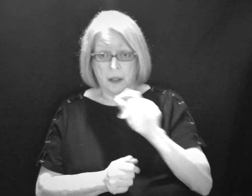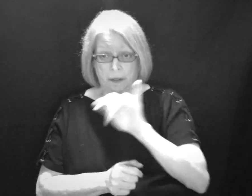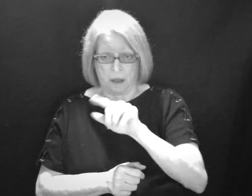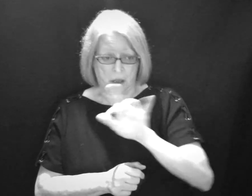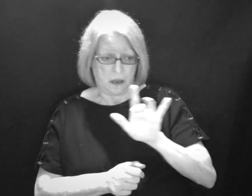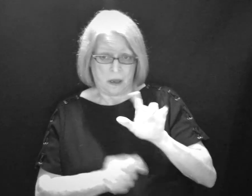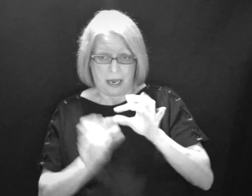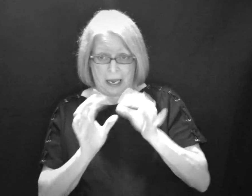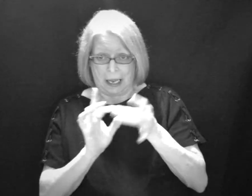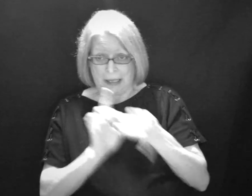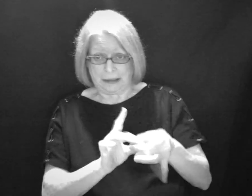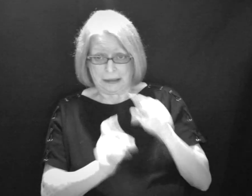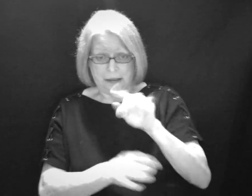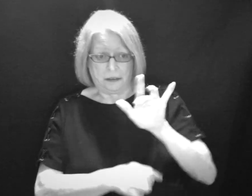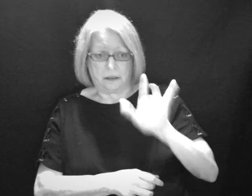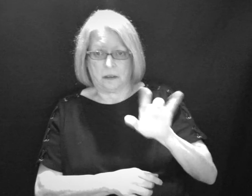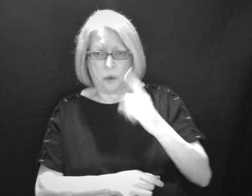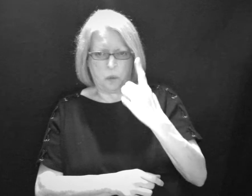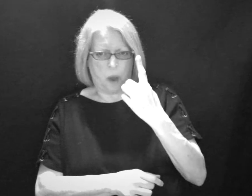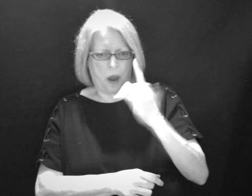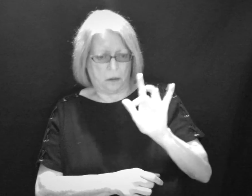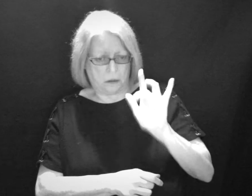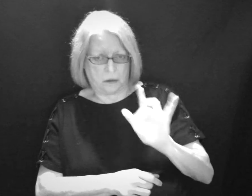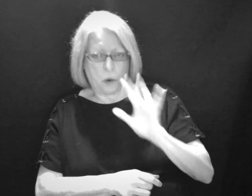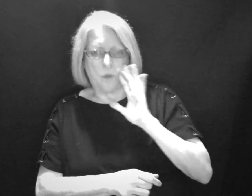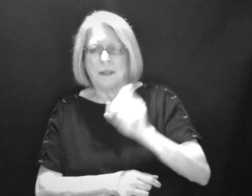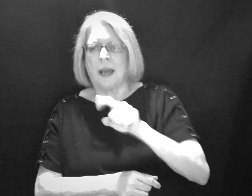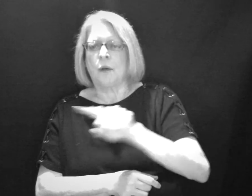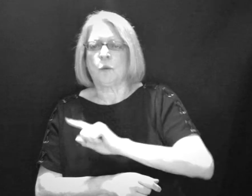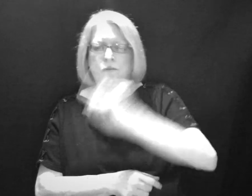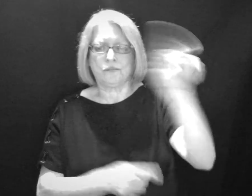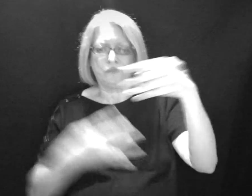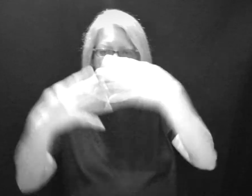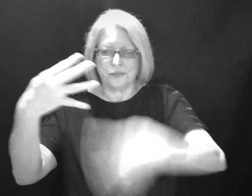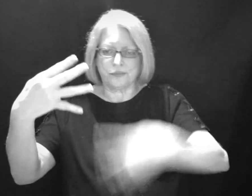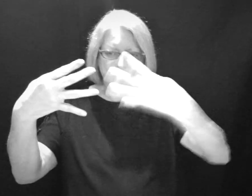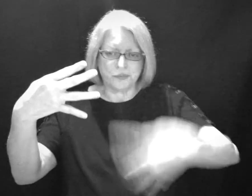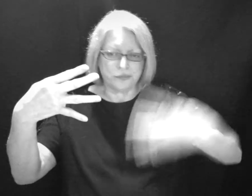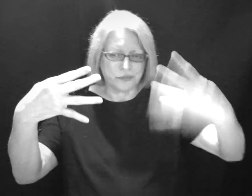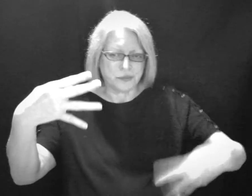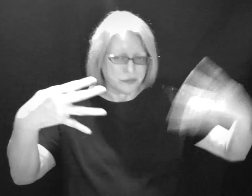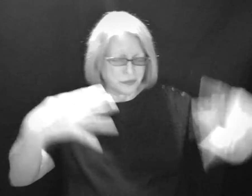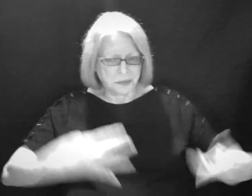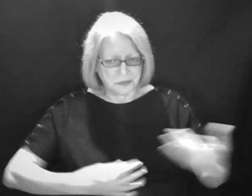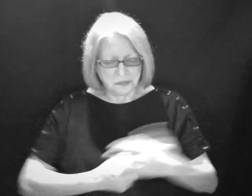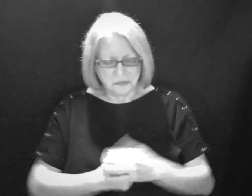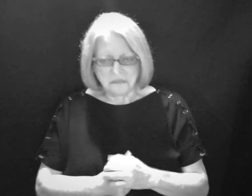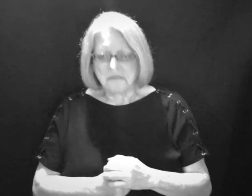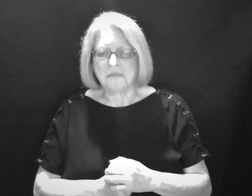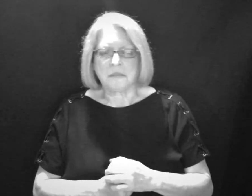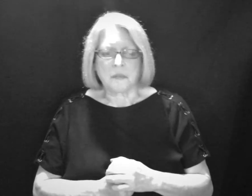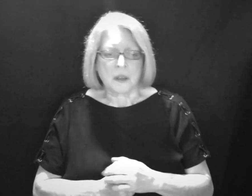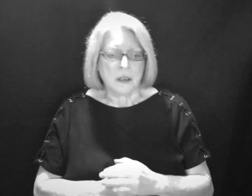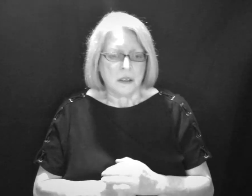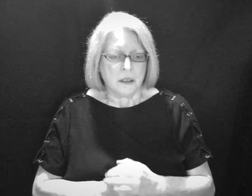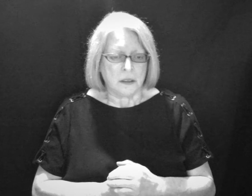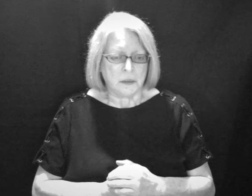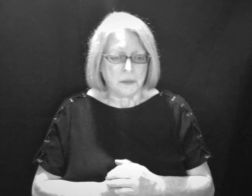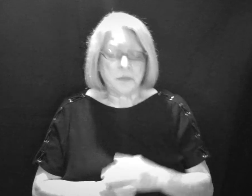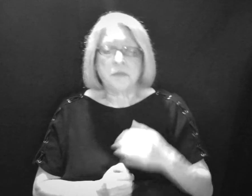to register it. You can click off somewhere. Then press Save Font Control. All right,